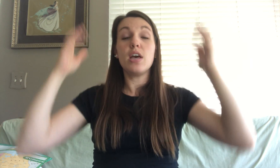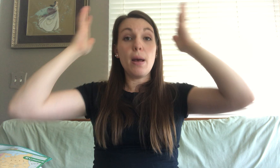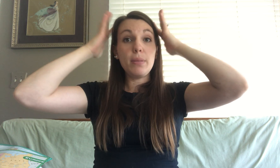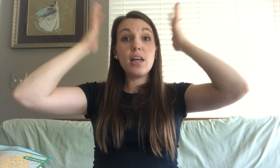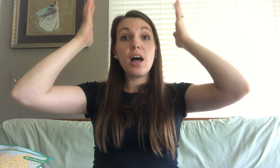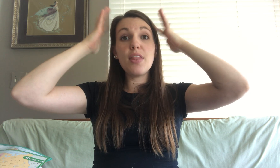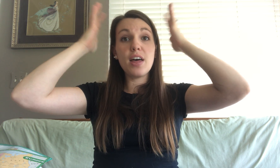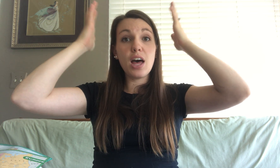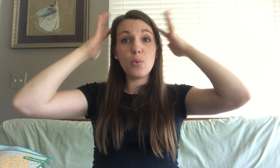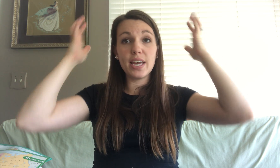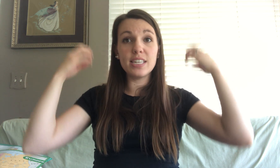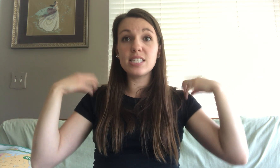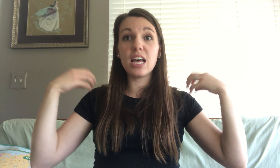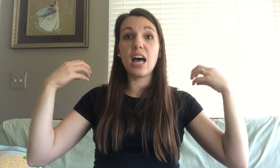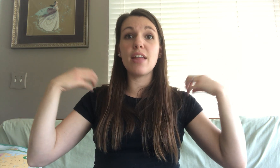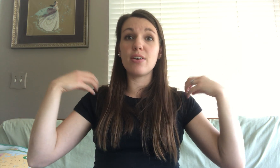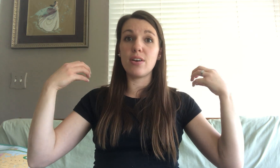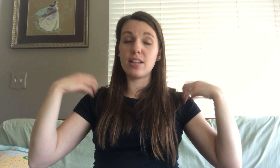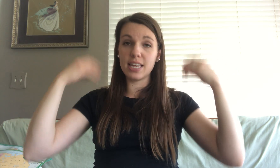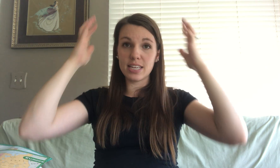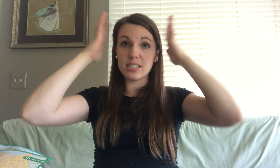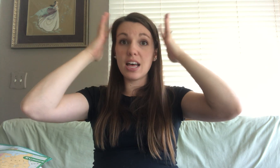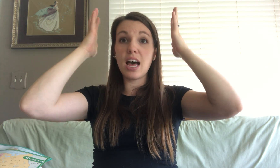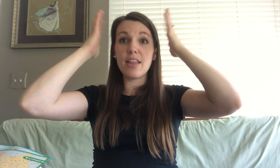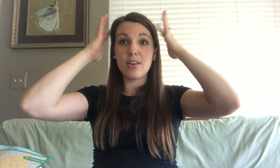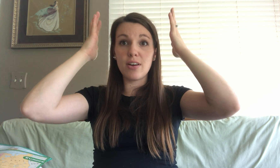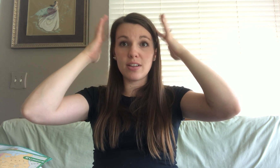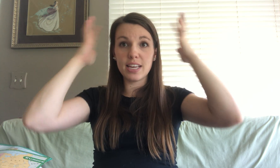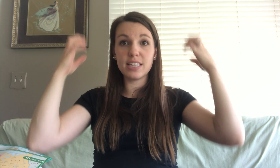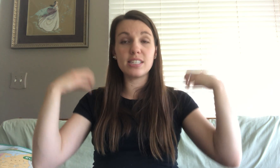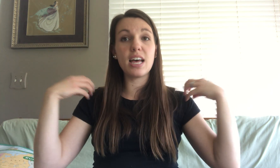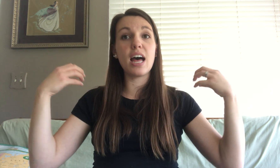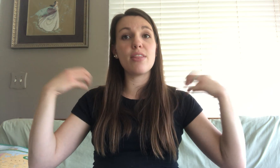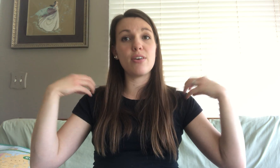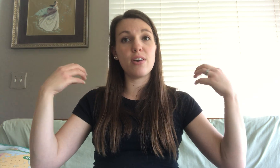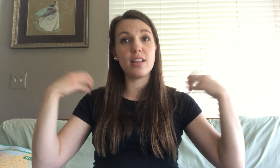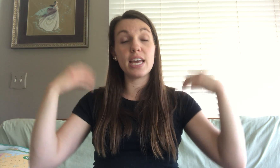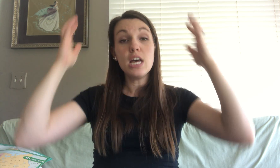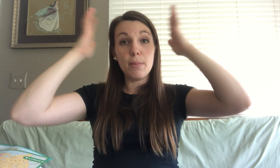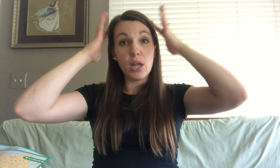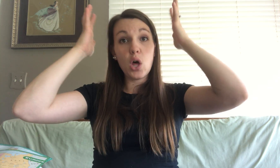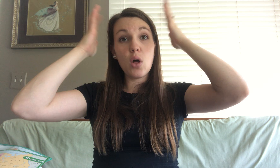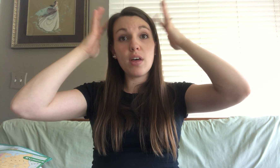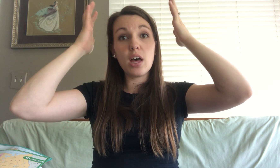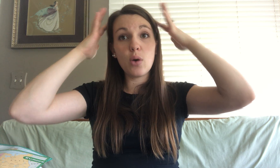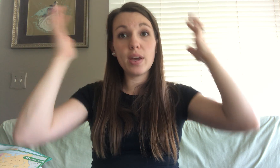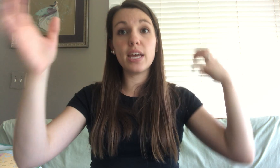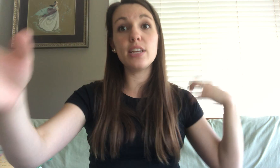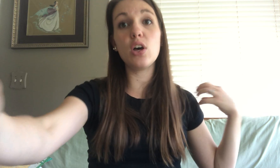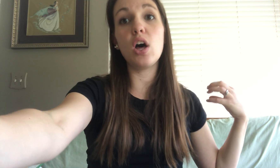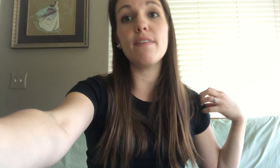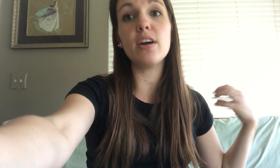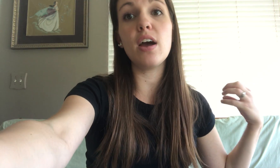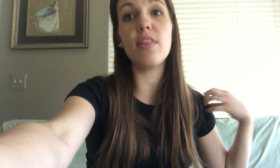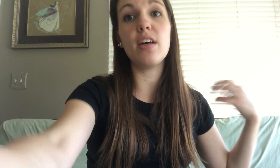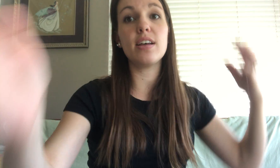Blow the wind southerly southerly southerly blow the wind over the